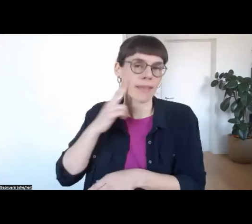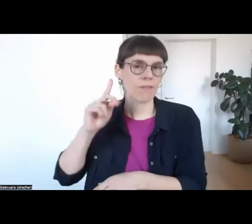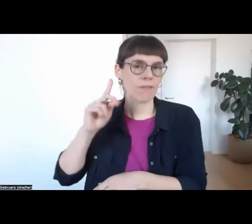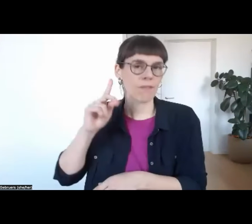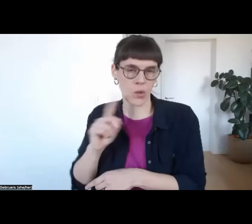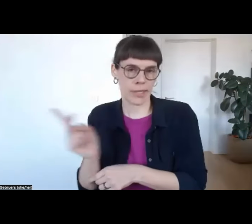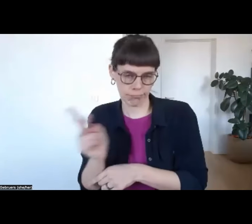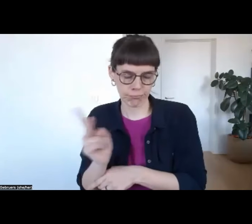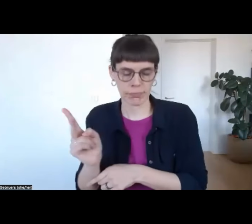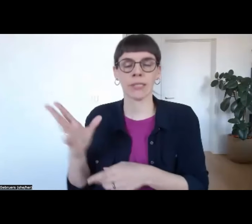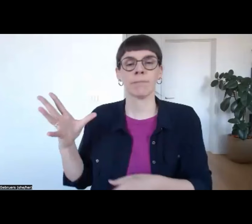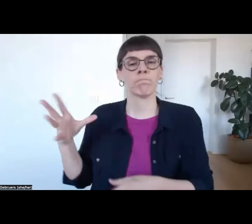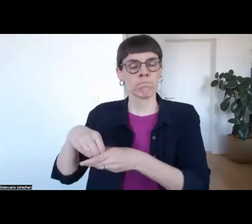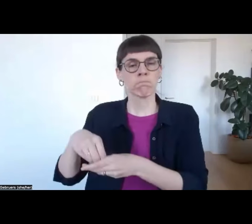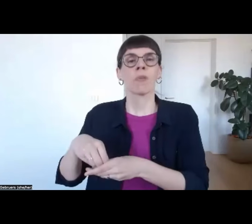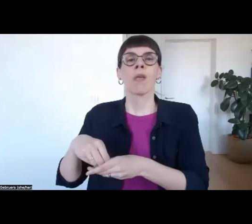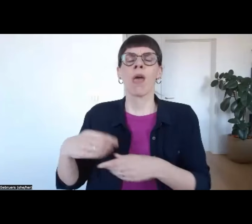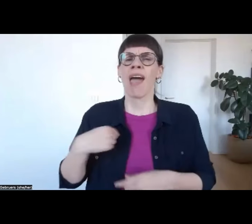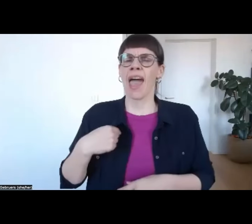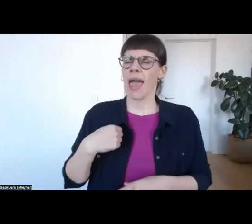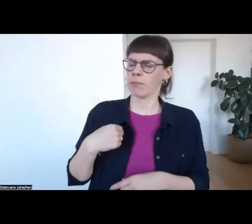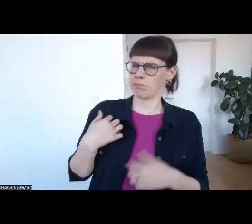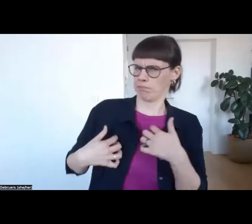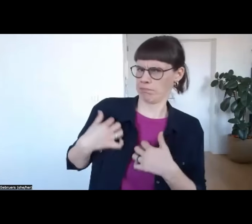So then looking at interpreting,